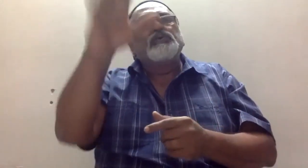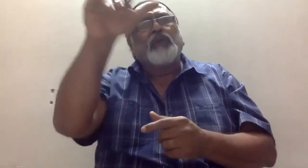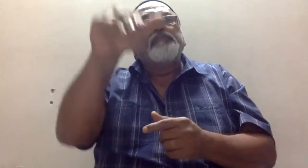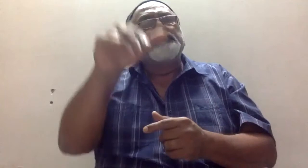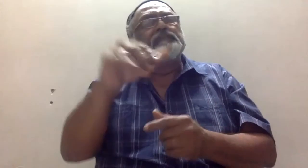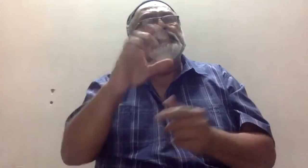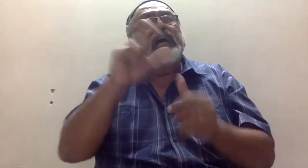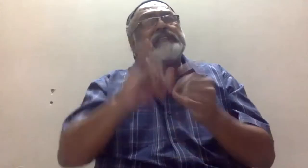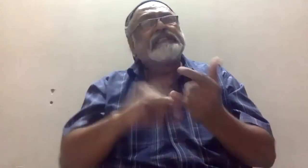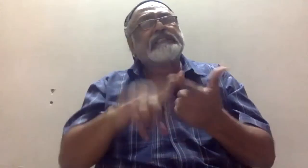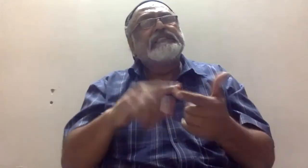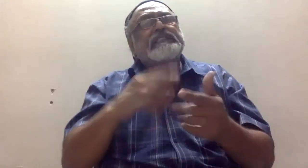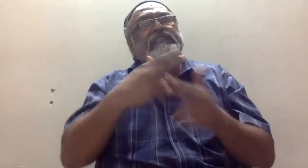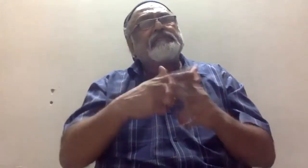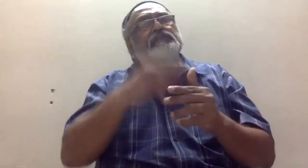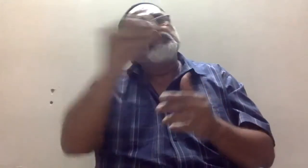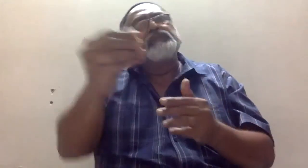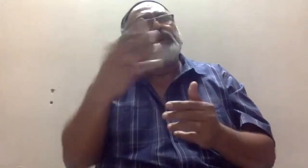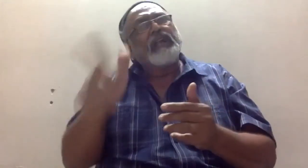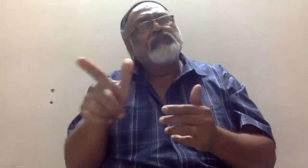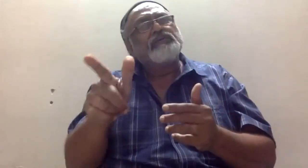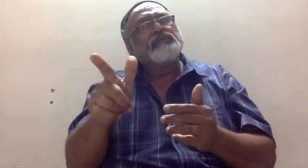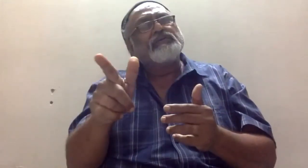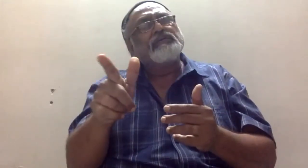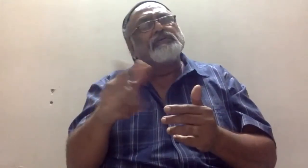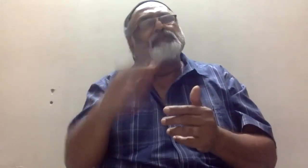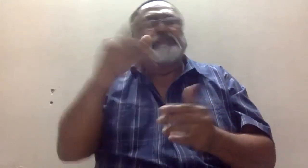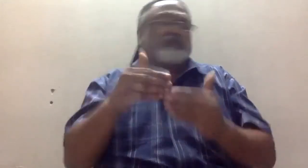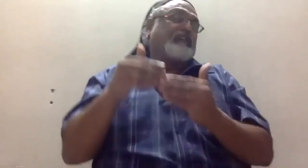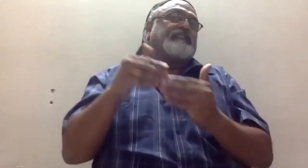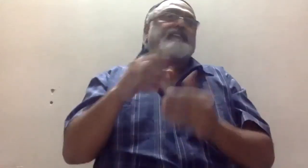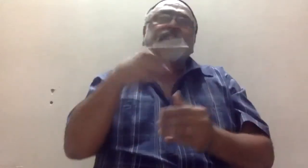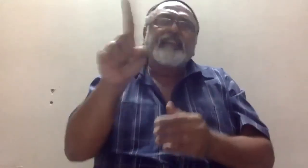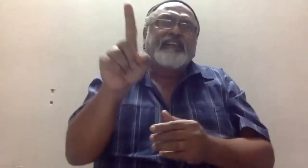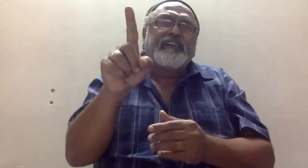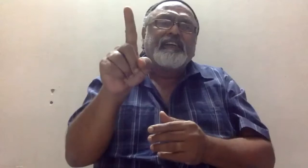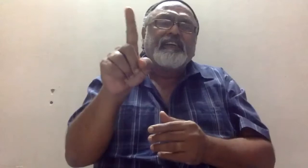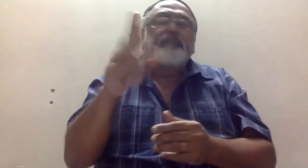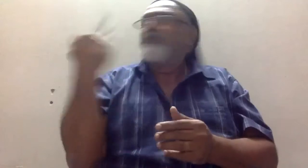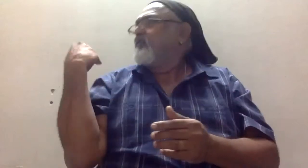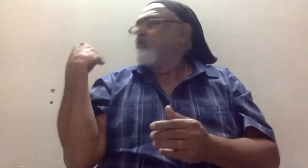A recent example we saw in this award ceremony of